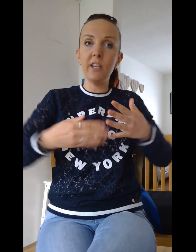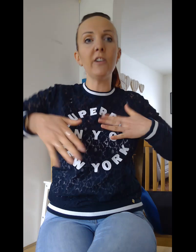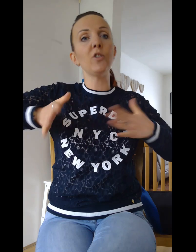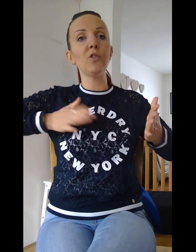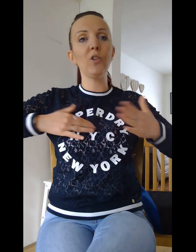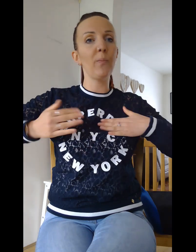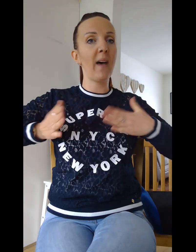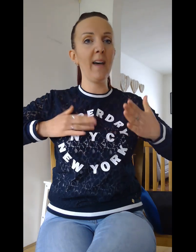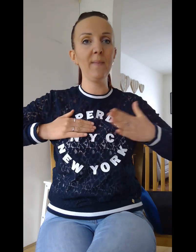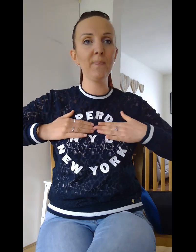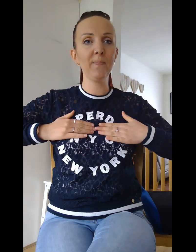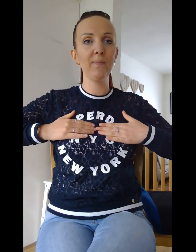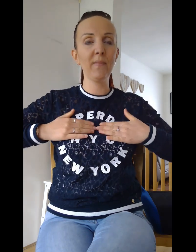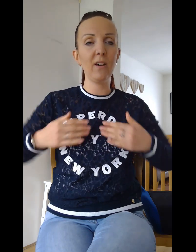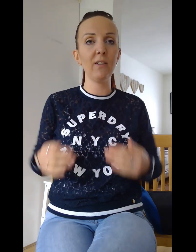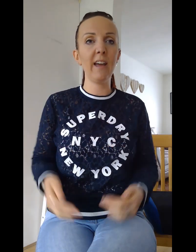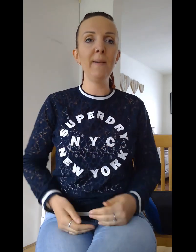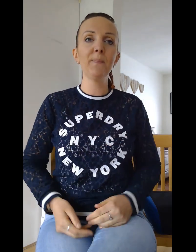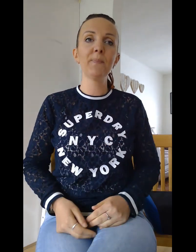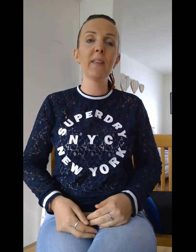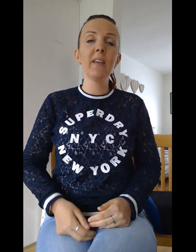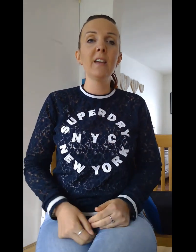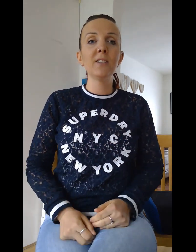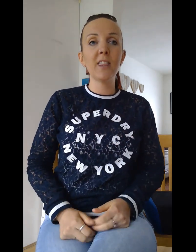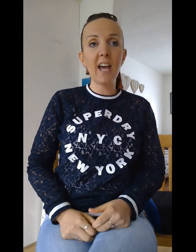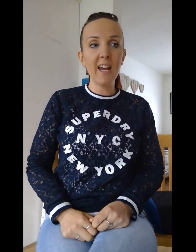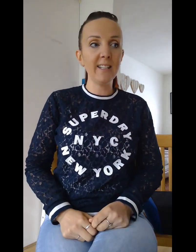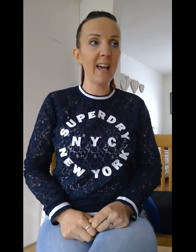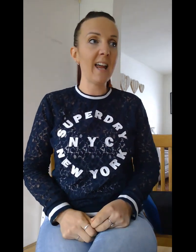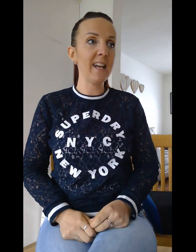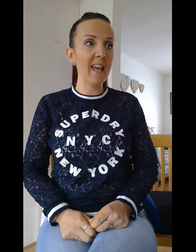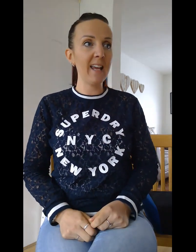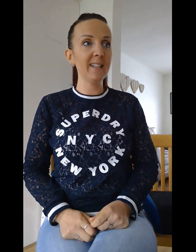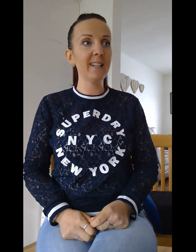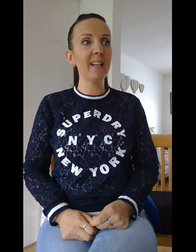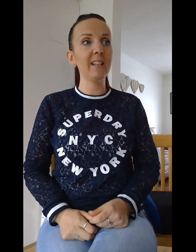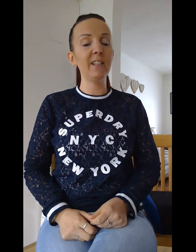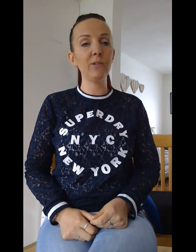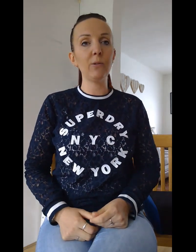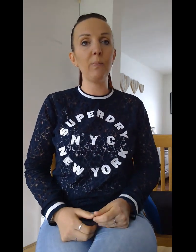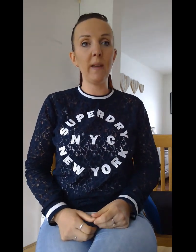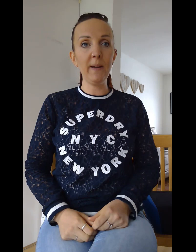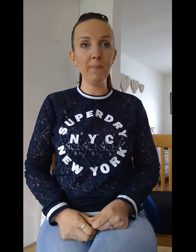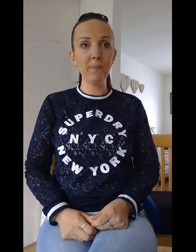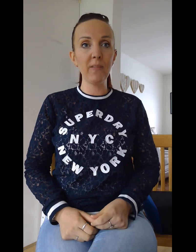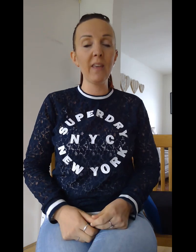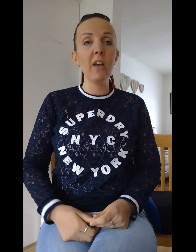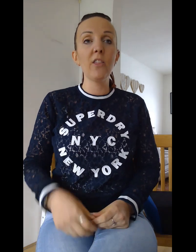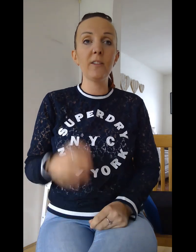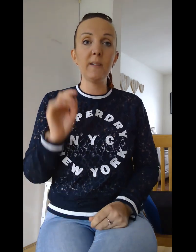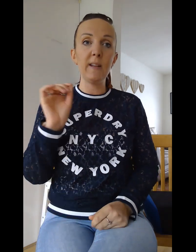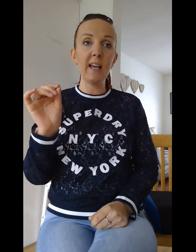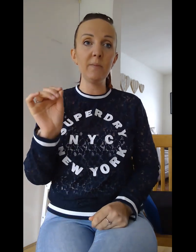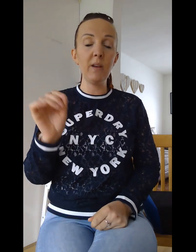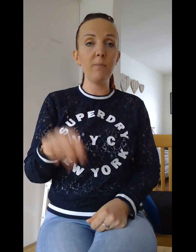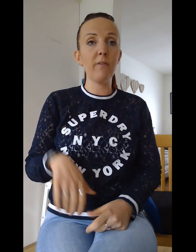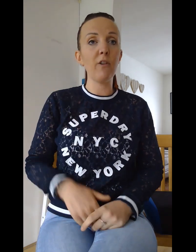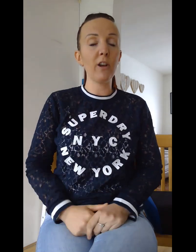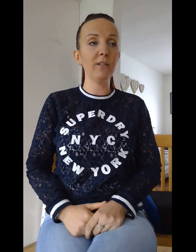can just do the bear. Okay. So that is our next little bit. The last bit before it goes into